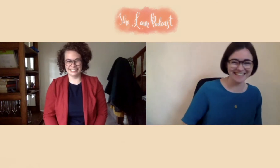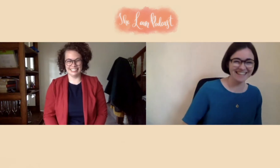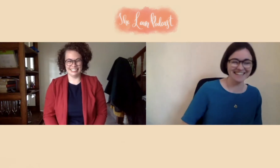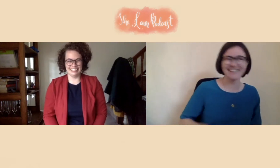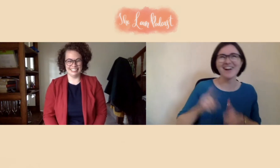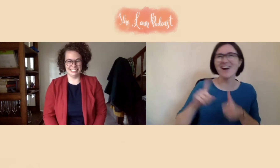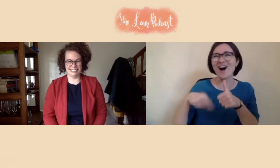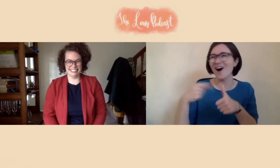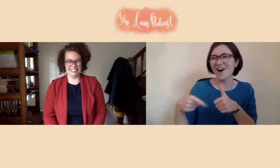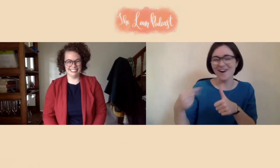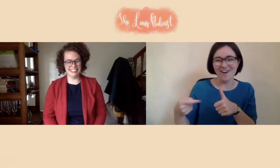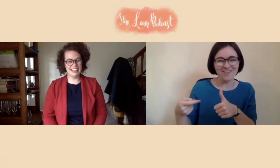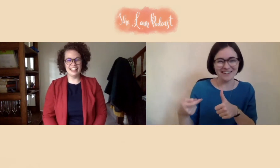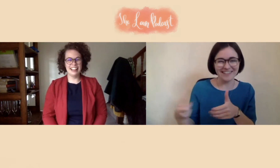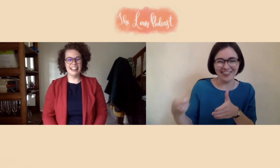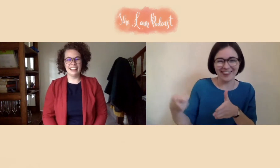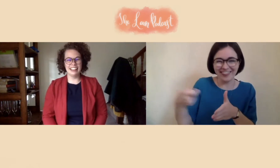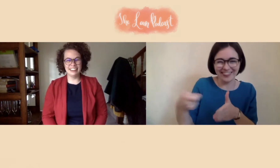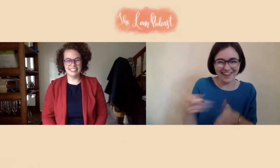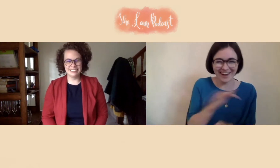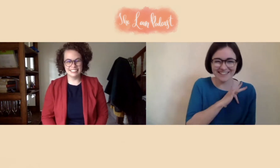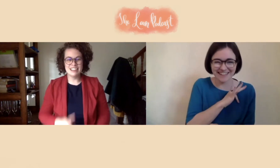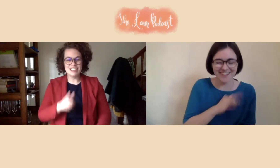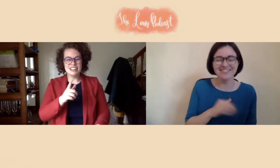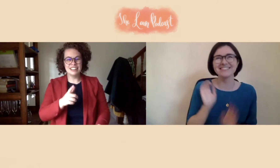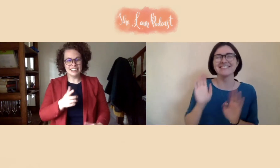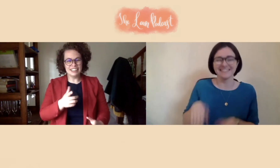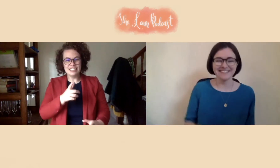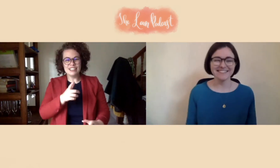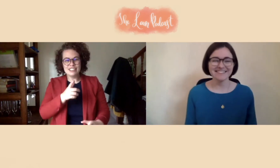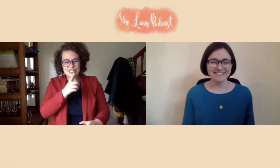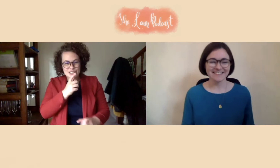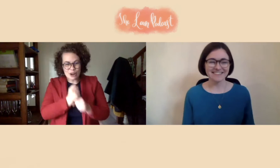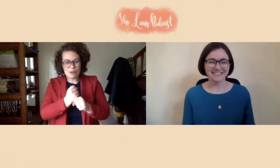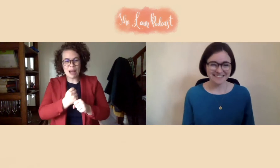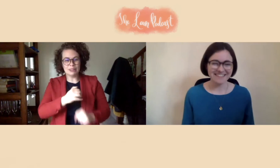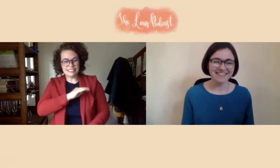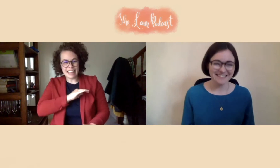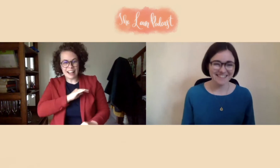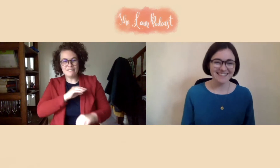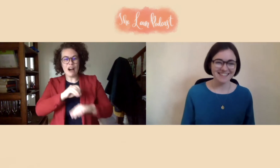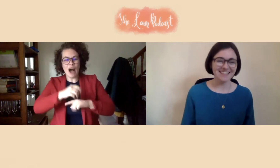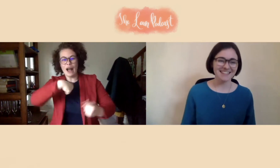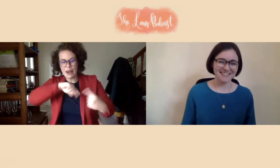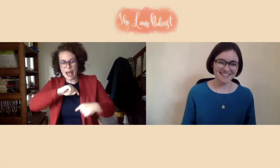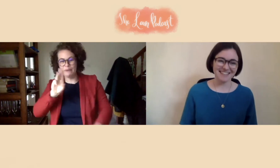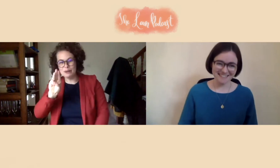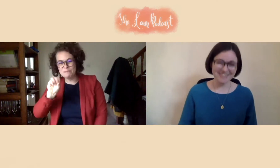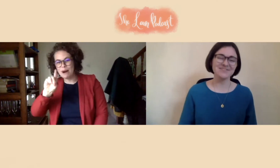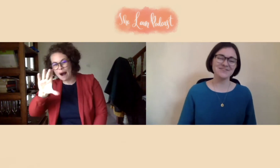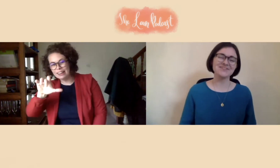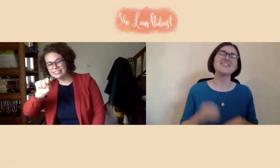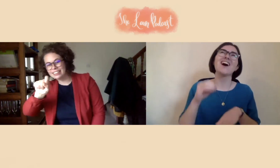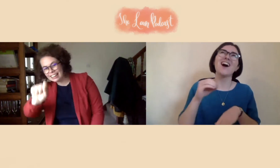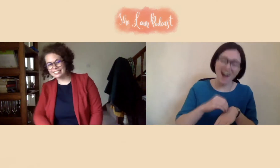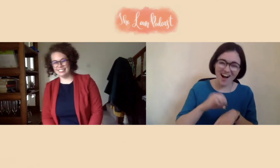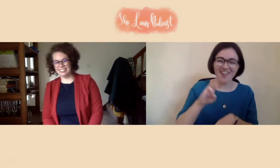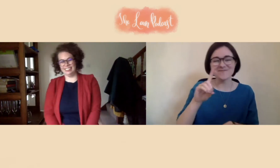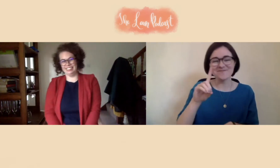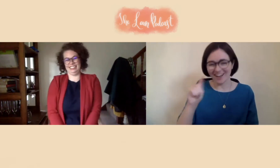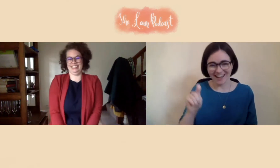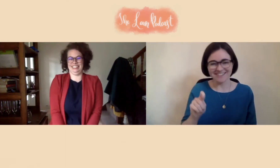plug. Plug our own podcast on our podcast. On our podcast. It never gets old. Will I ever